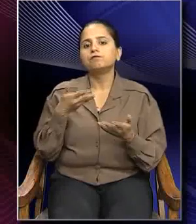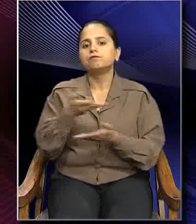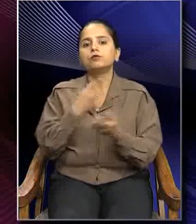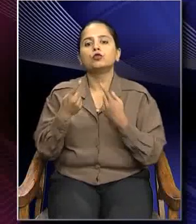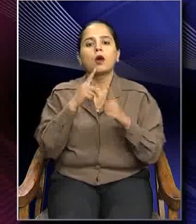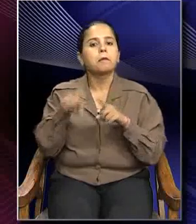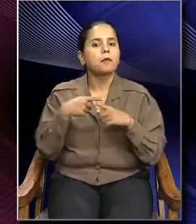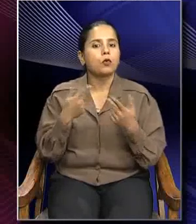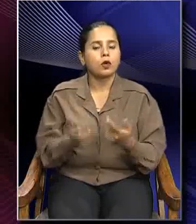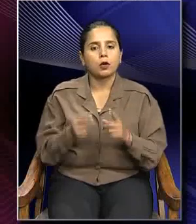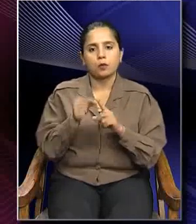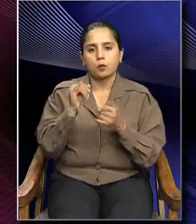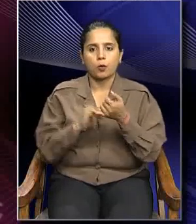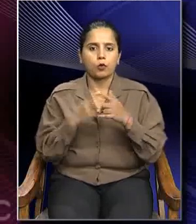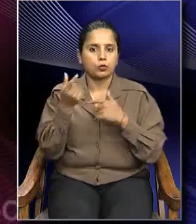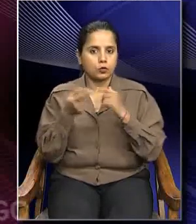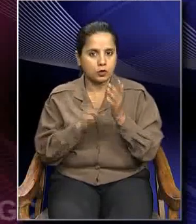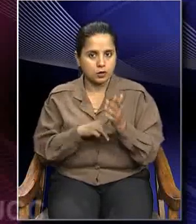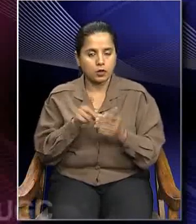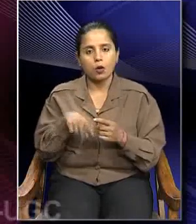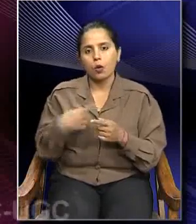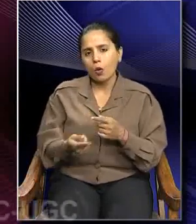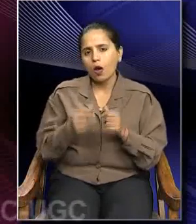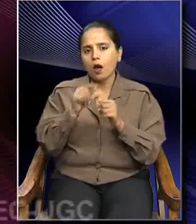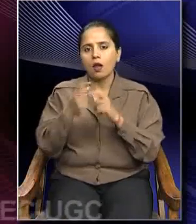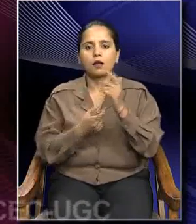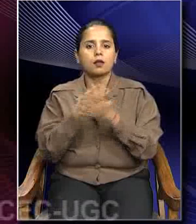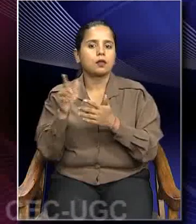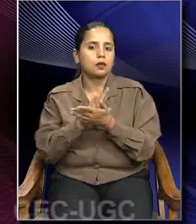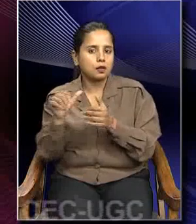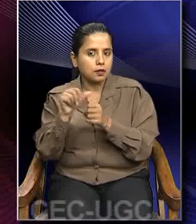about postulation or arthapatti.